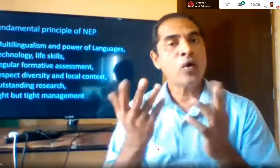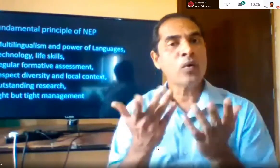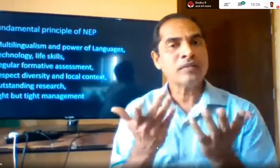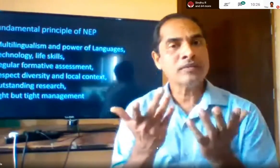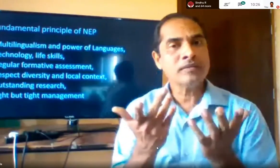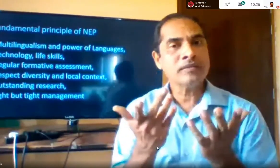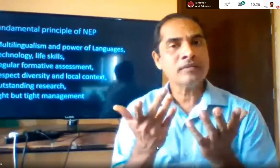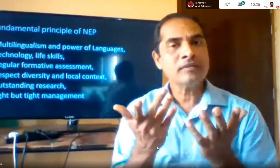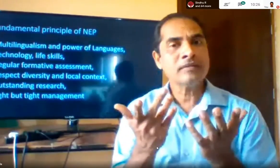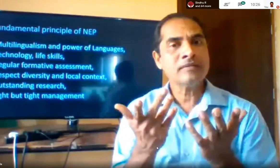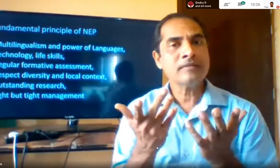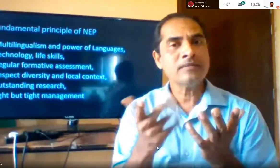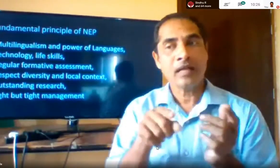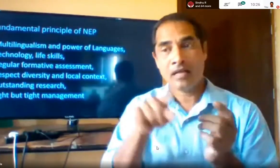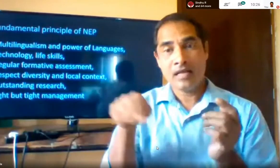to the points.